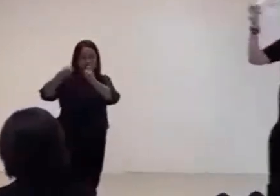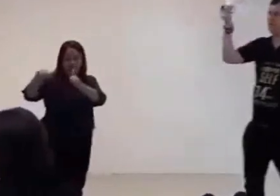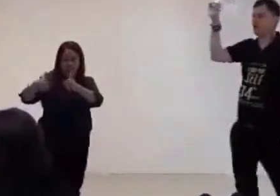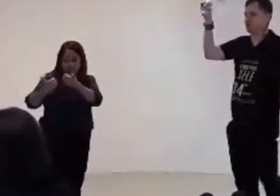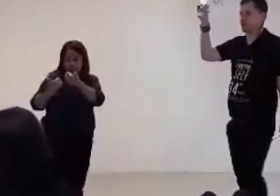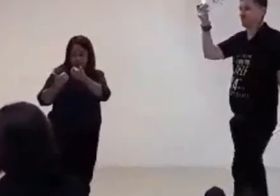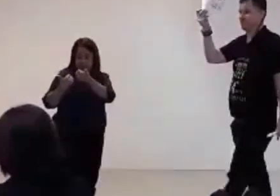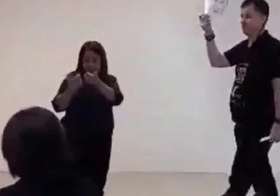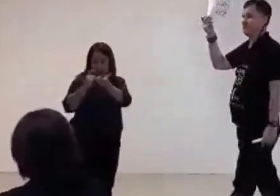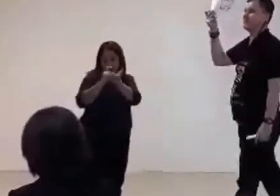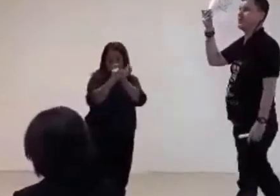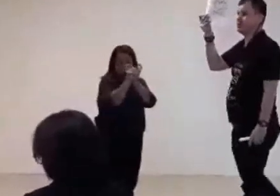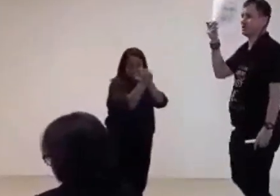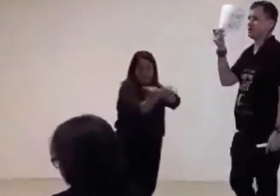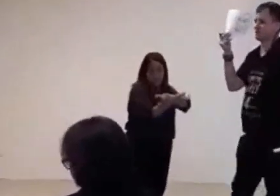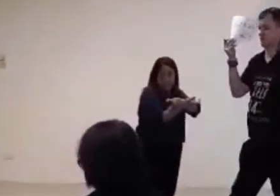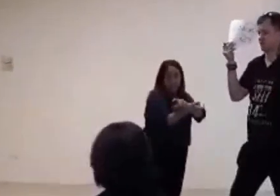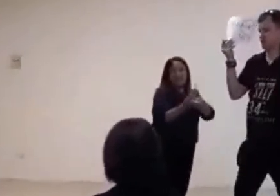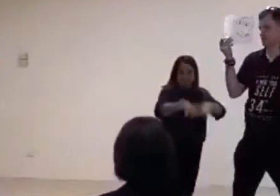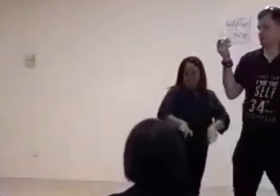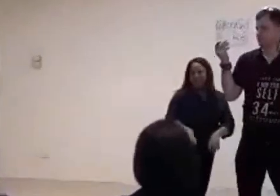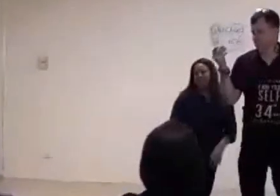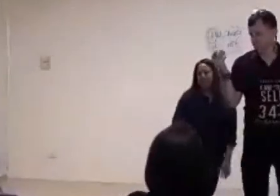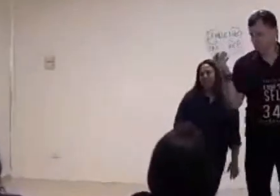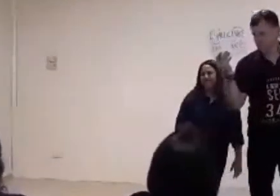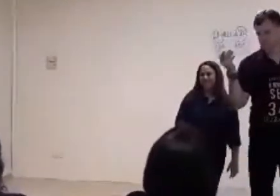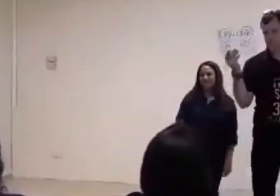you make a change. Then you get the change.